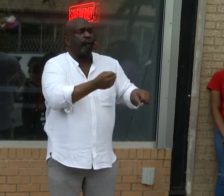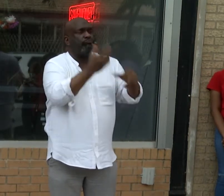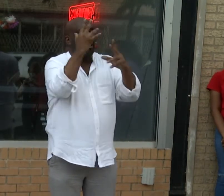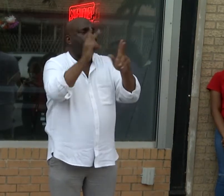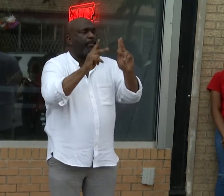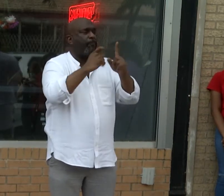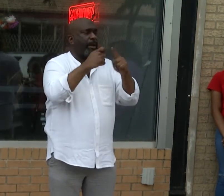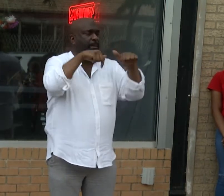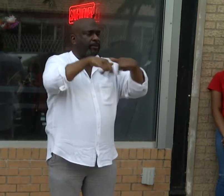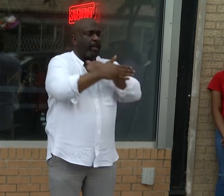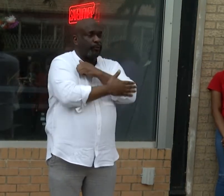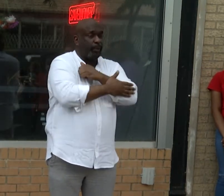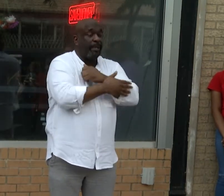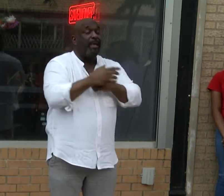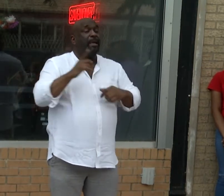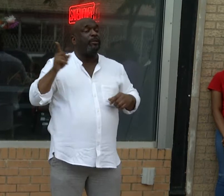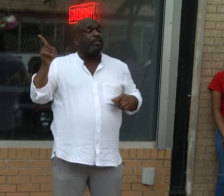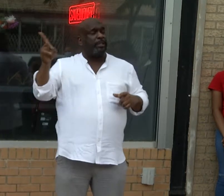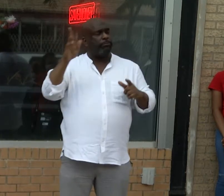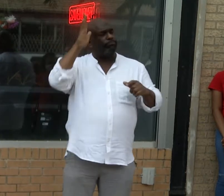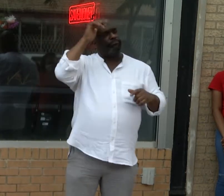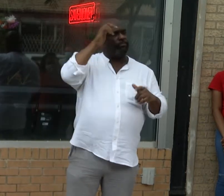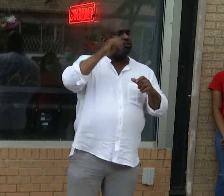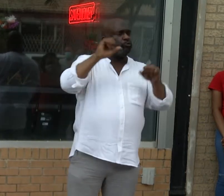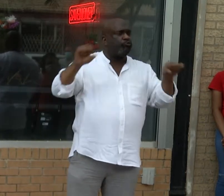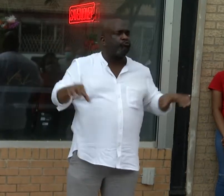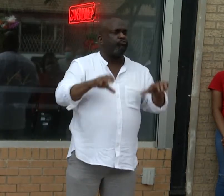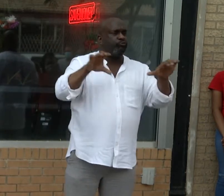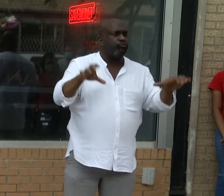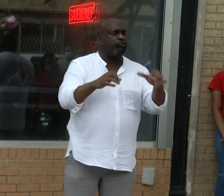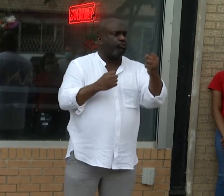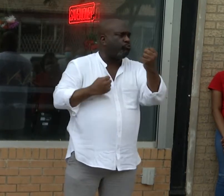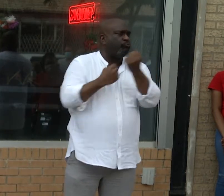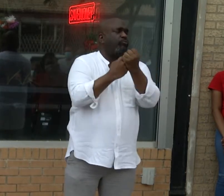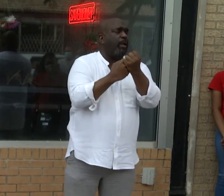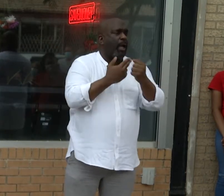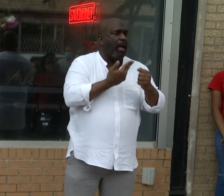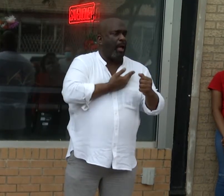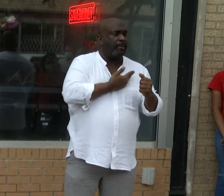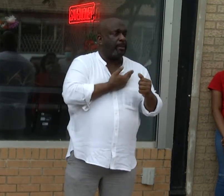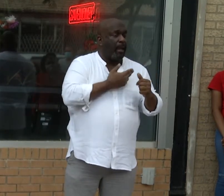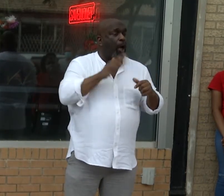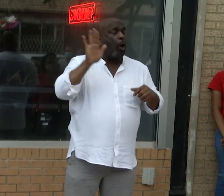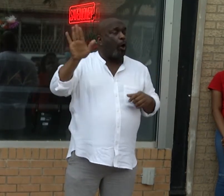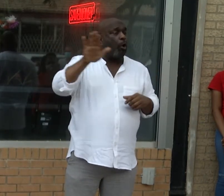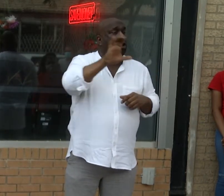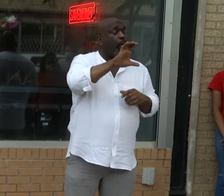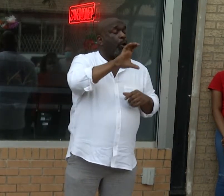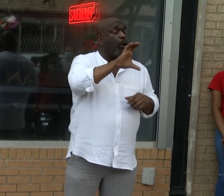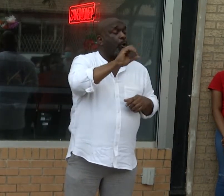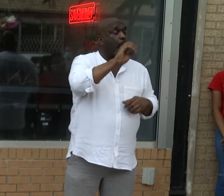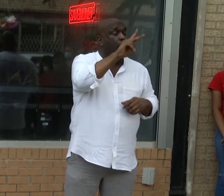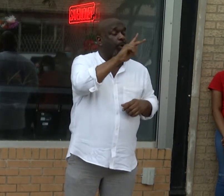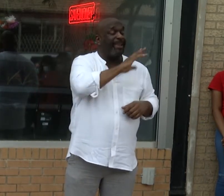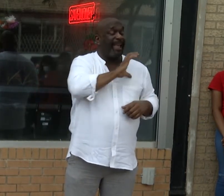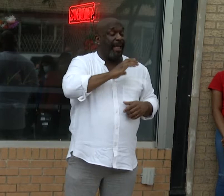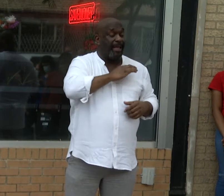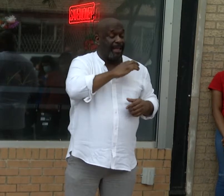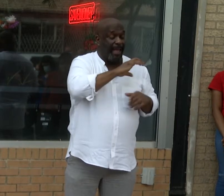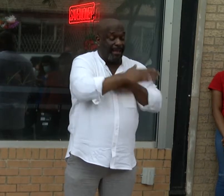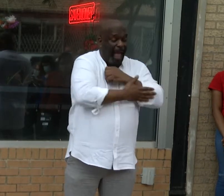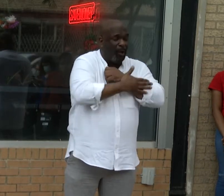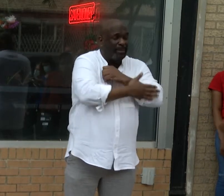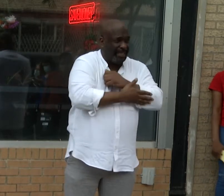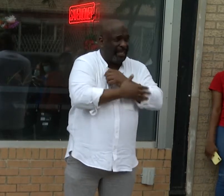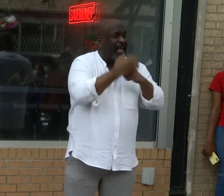intense pushback, she stood even stronger with us, with the undocumented. Her Cook County sanctuary ordinance is now a